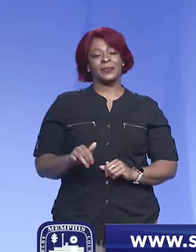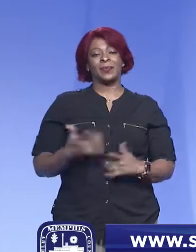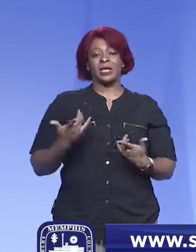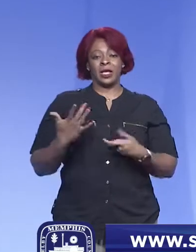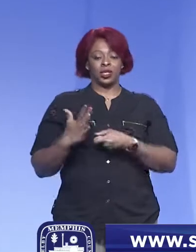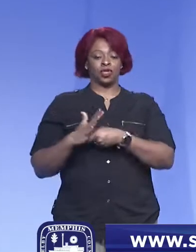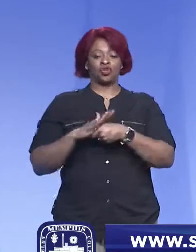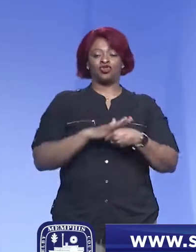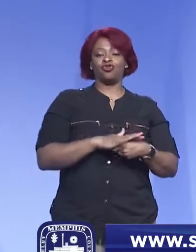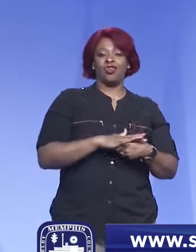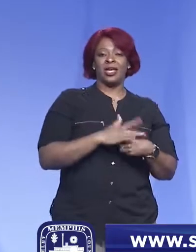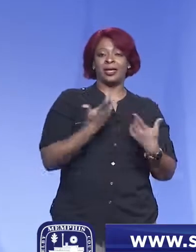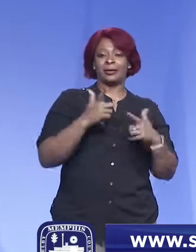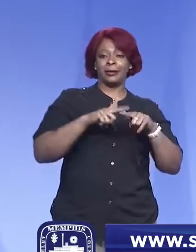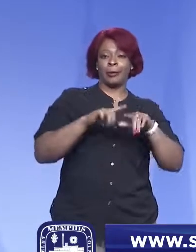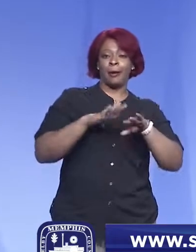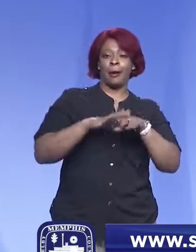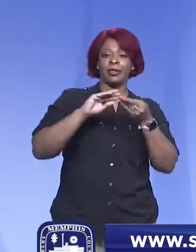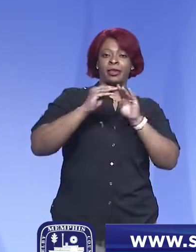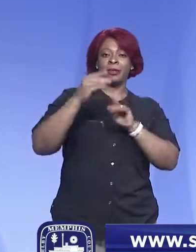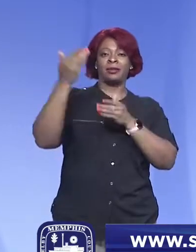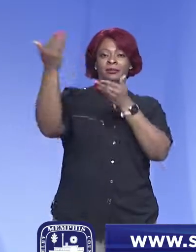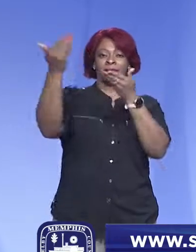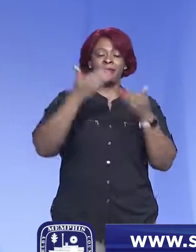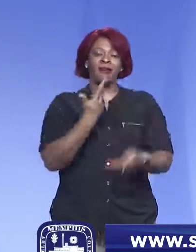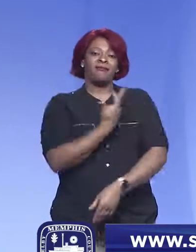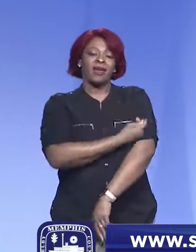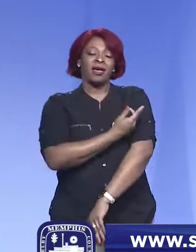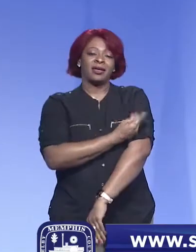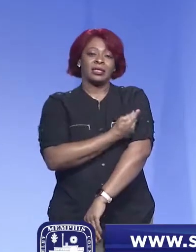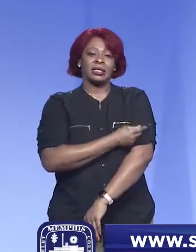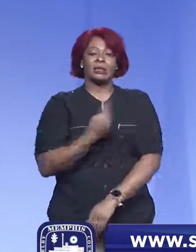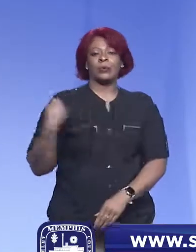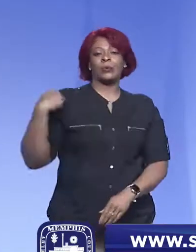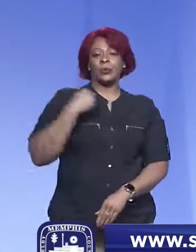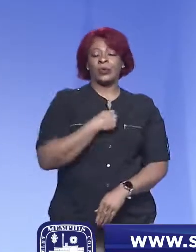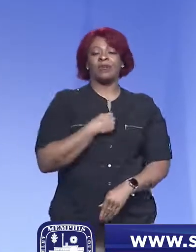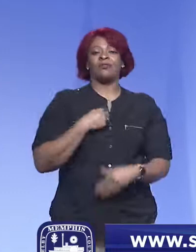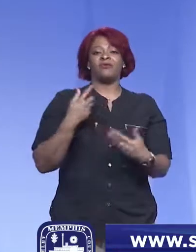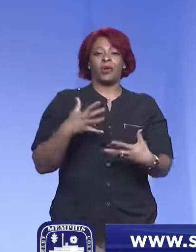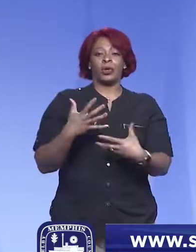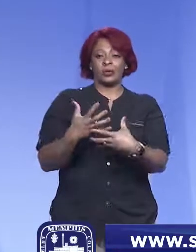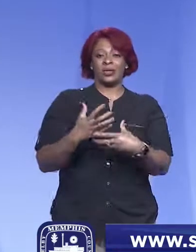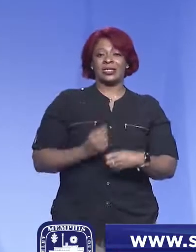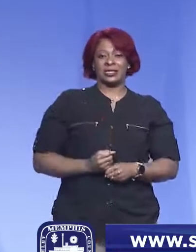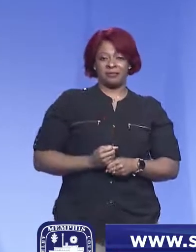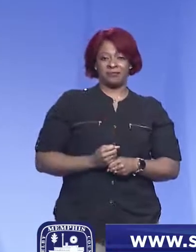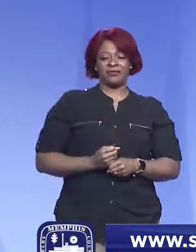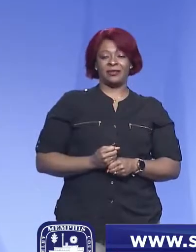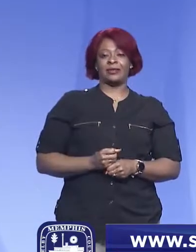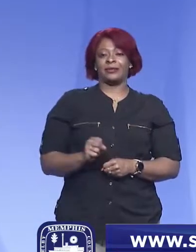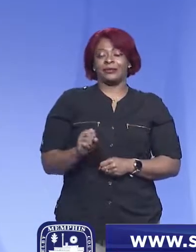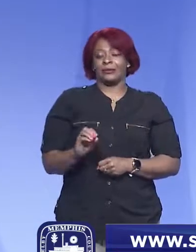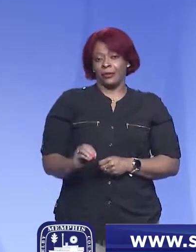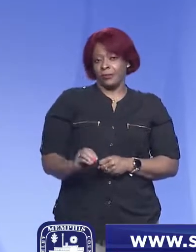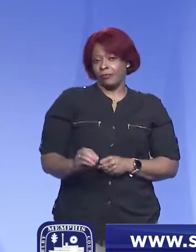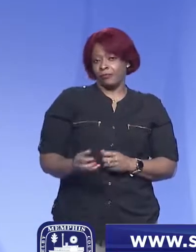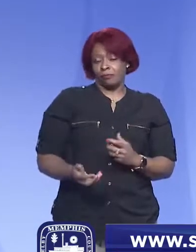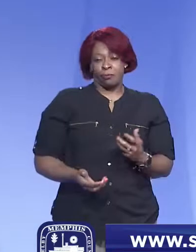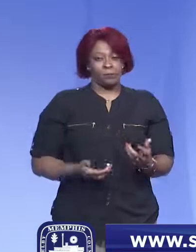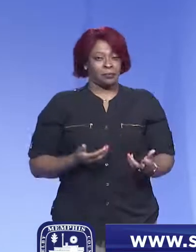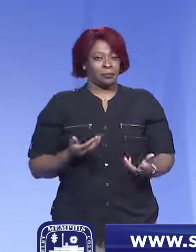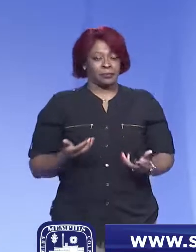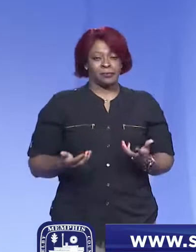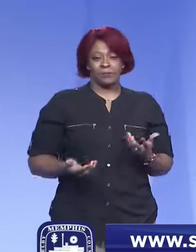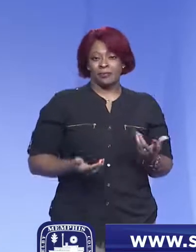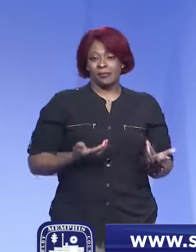constrained to deliver the number of vaccine doses that we have received. And so